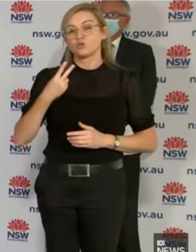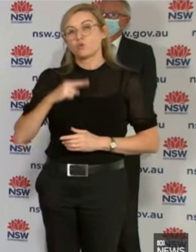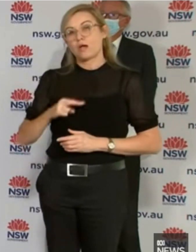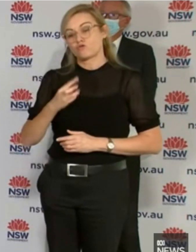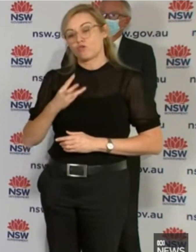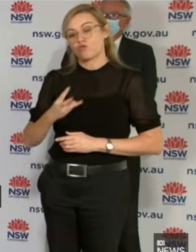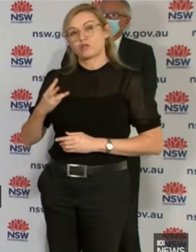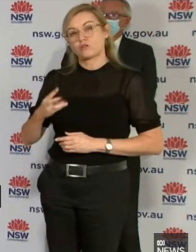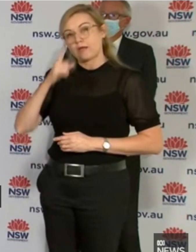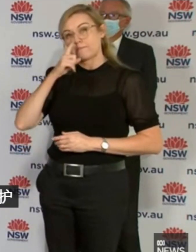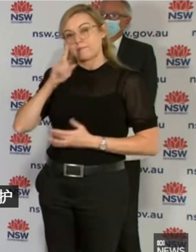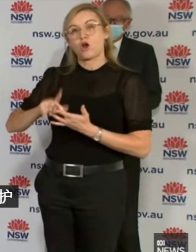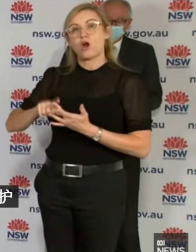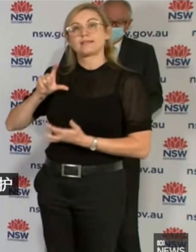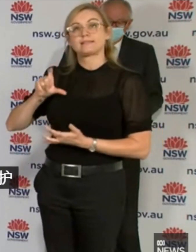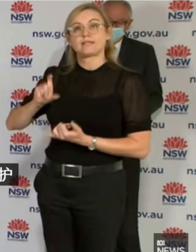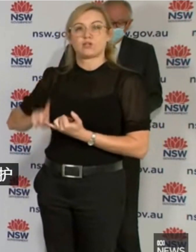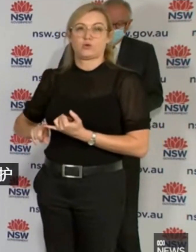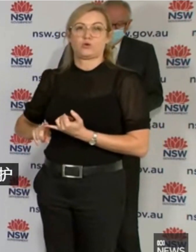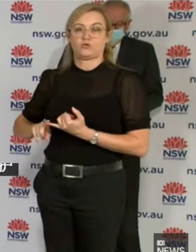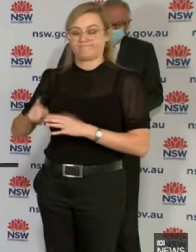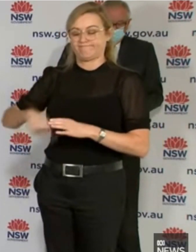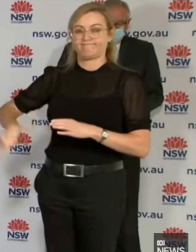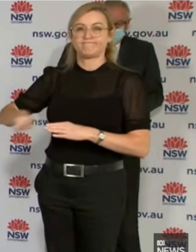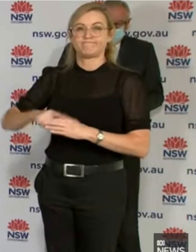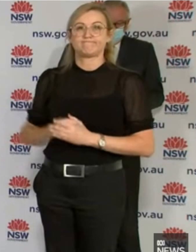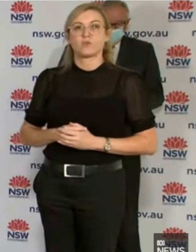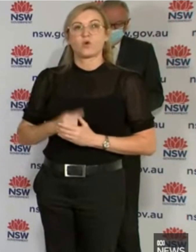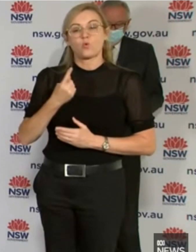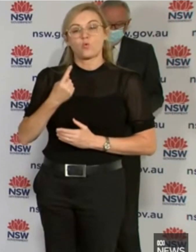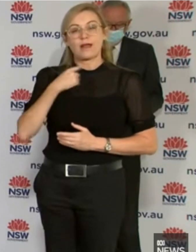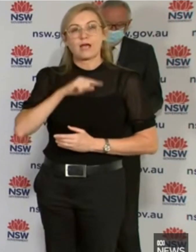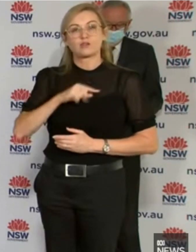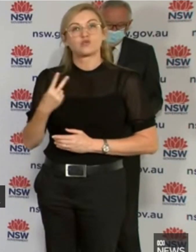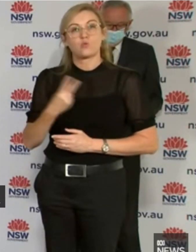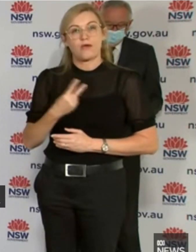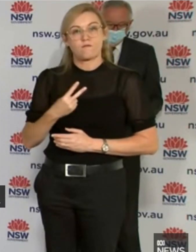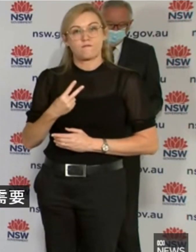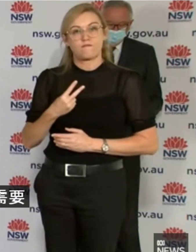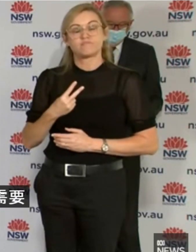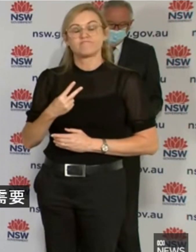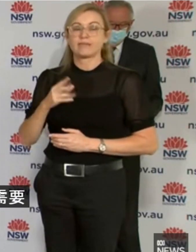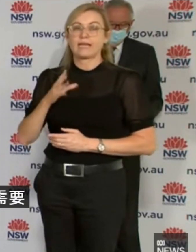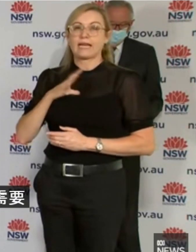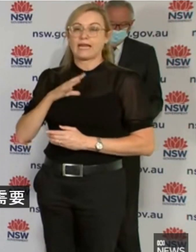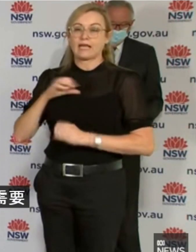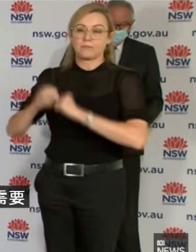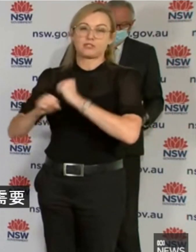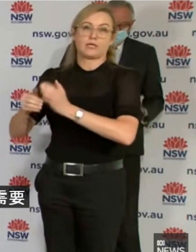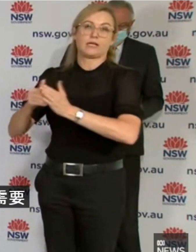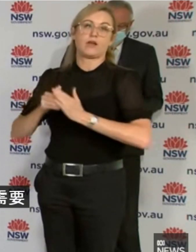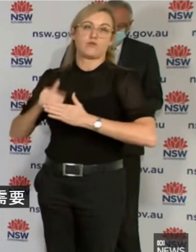233 people are in the intensive care unit, and 112 people are currently requiring